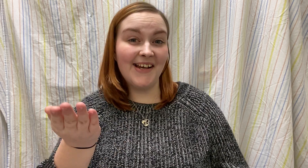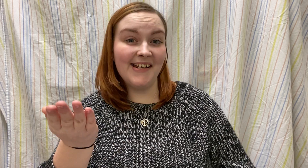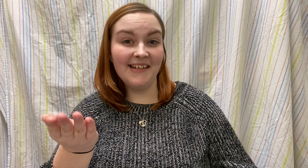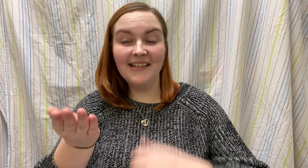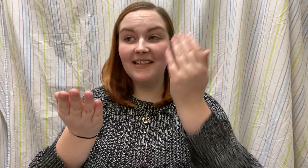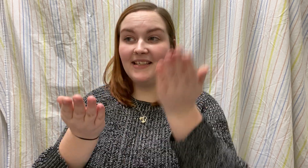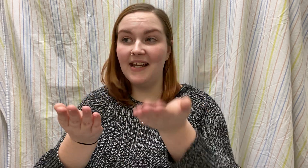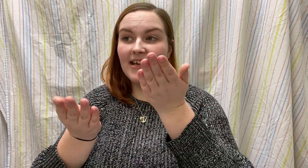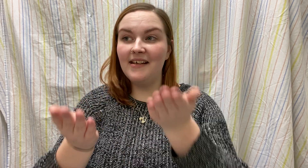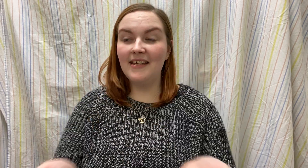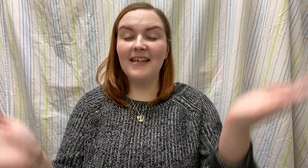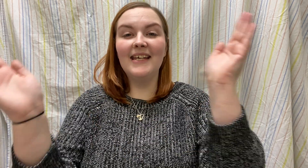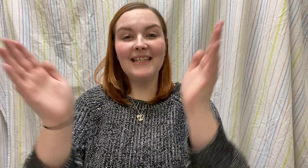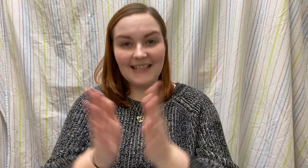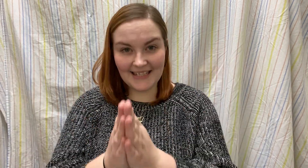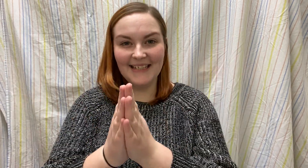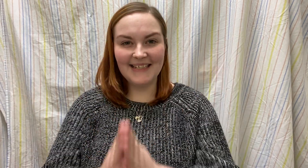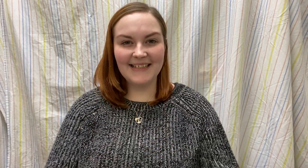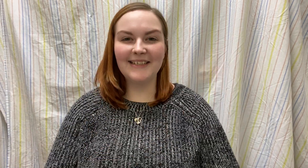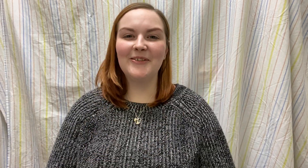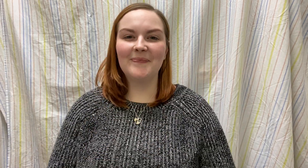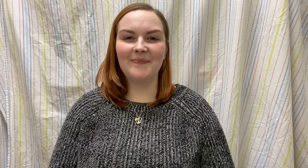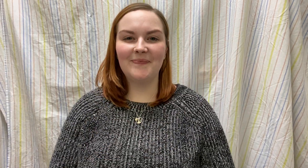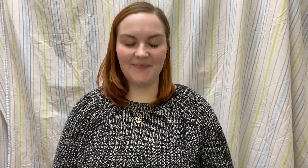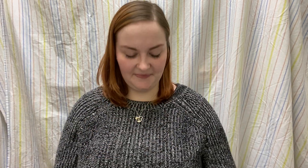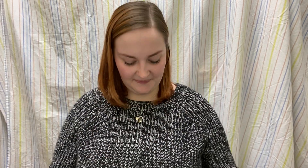Ton, tuck, t.